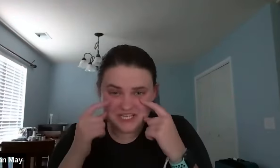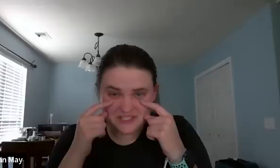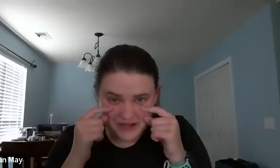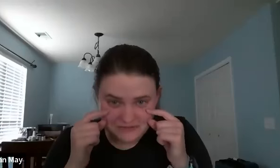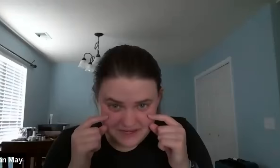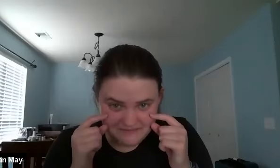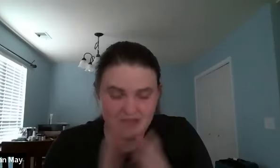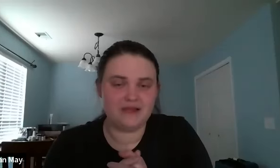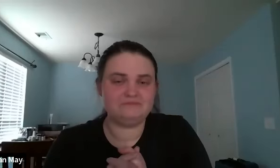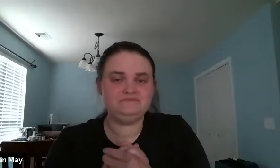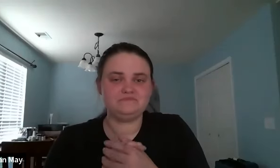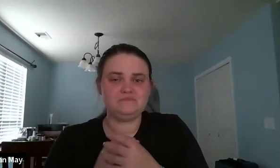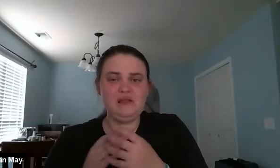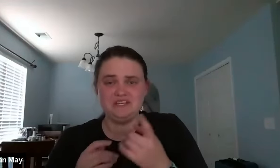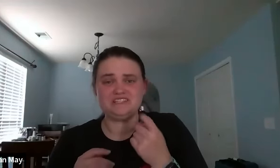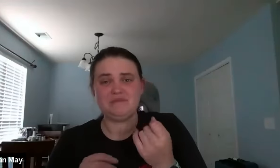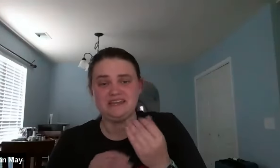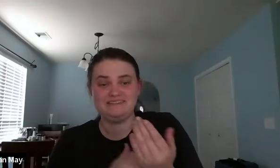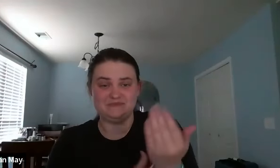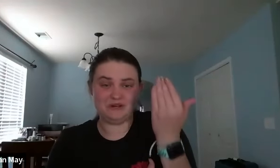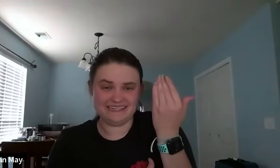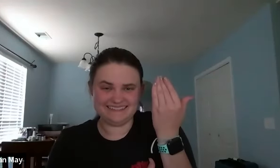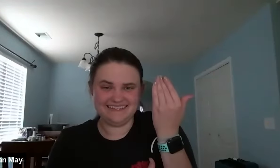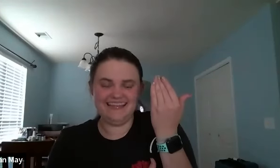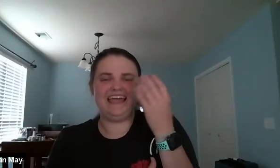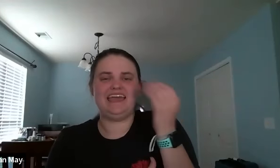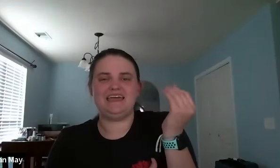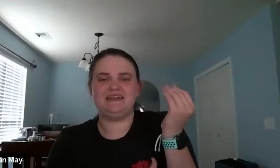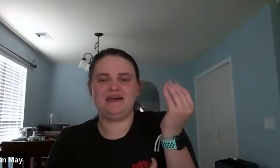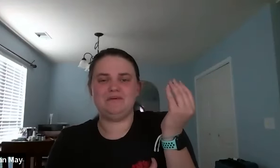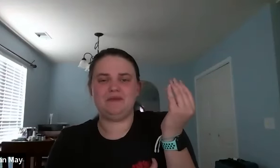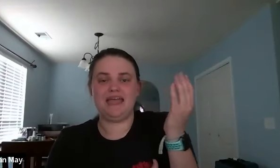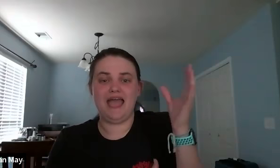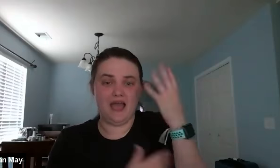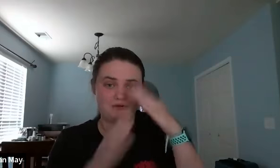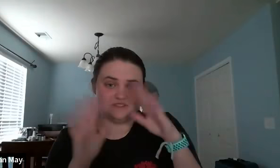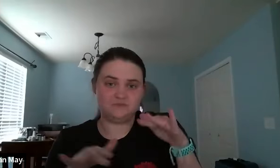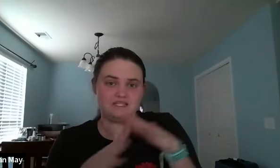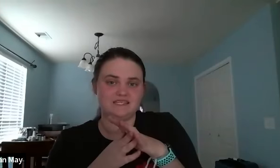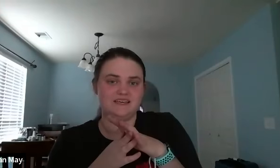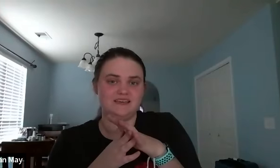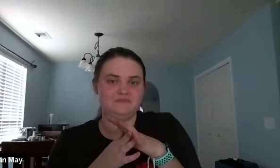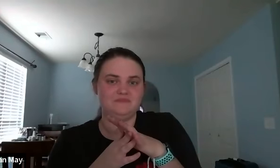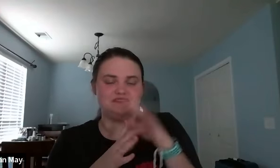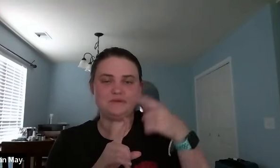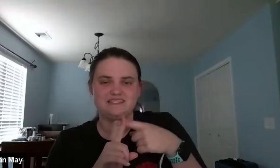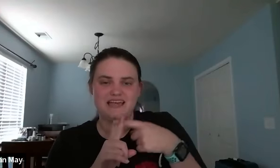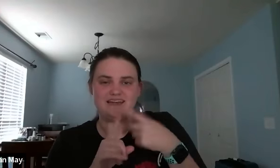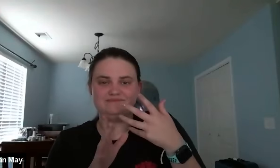cheeks are kind of red. We just got back in this morning and my house was the thermostat